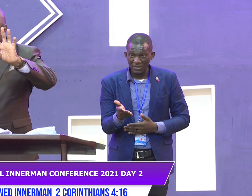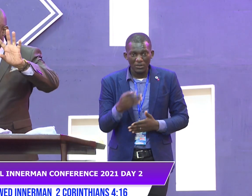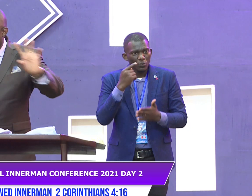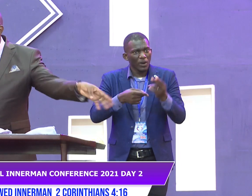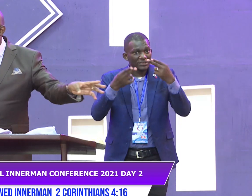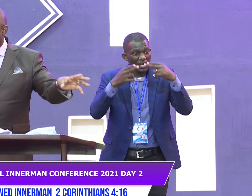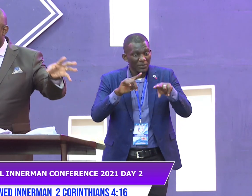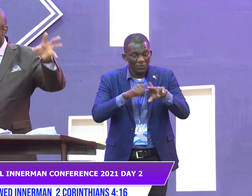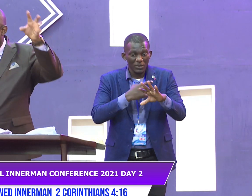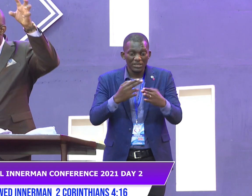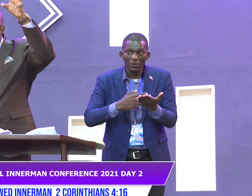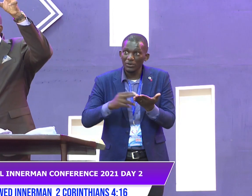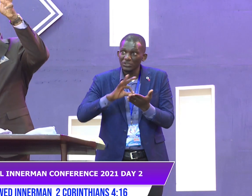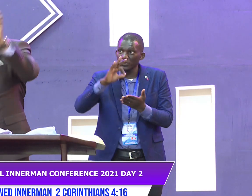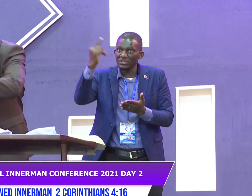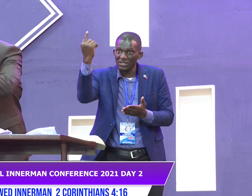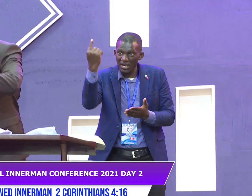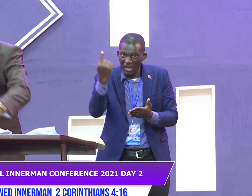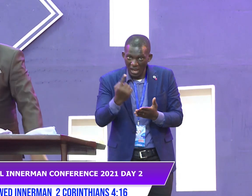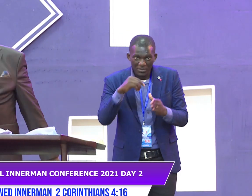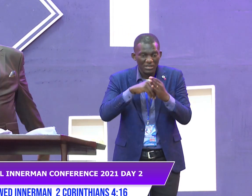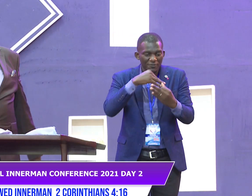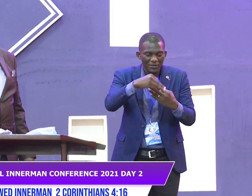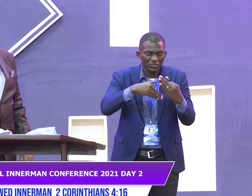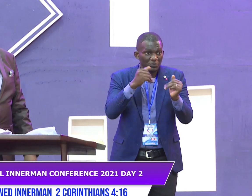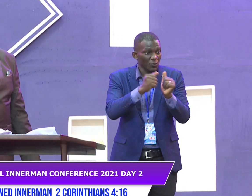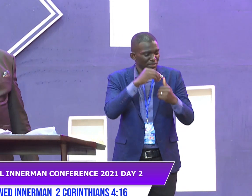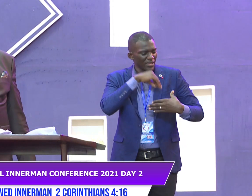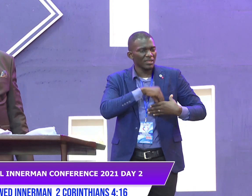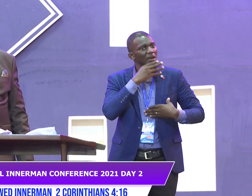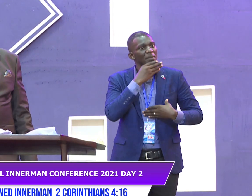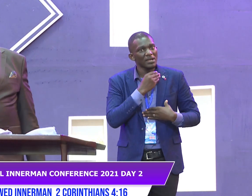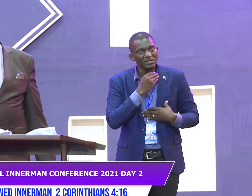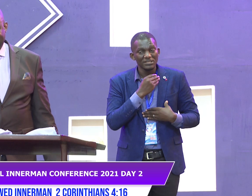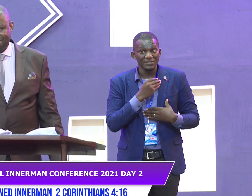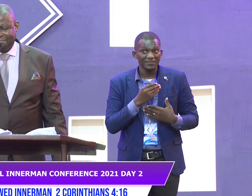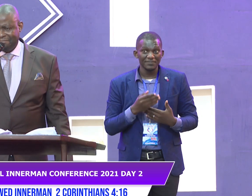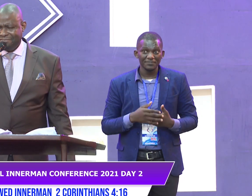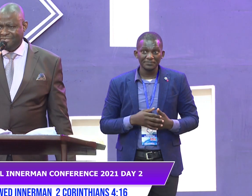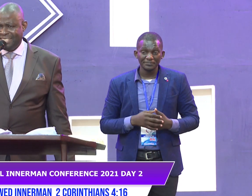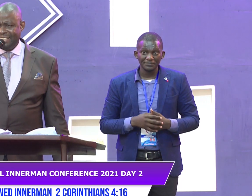happens when the Spirit of God comes in fellowship with the inner man?